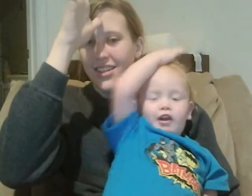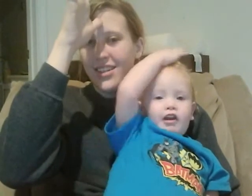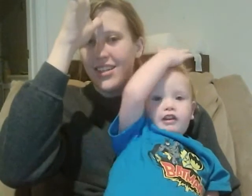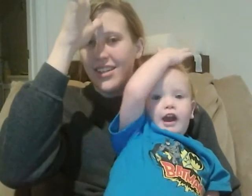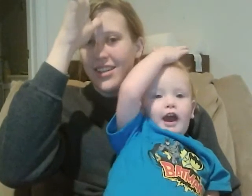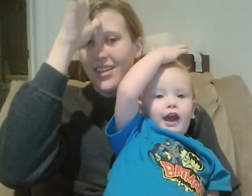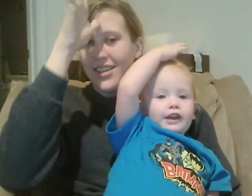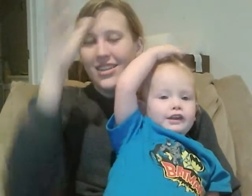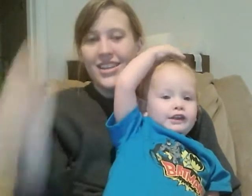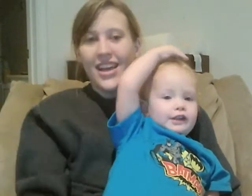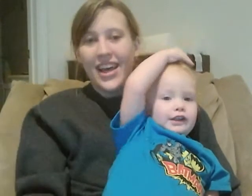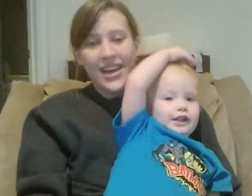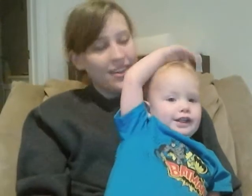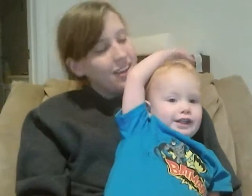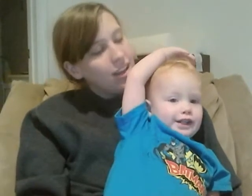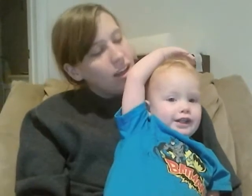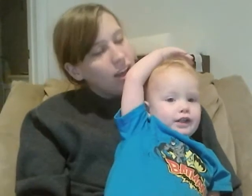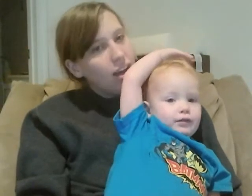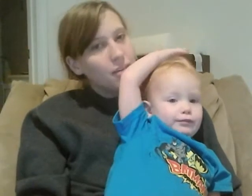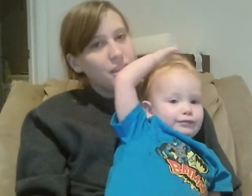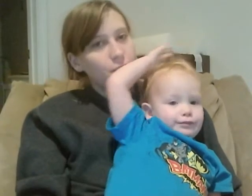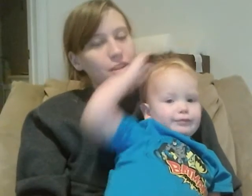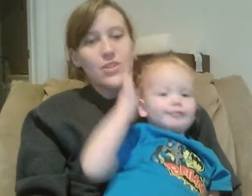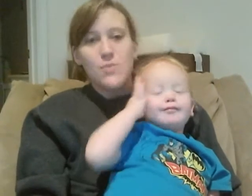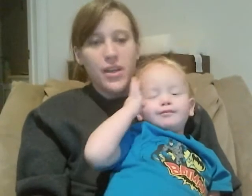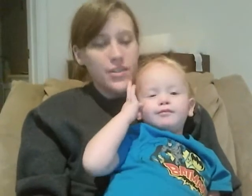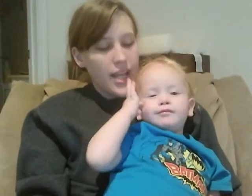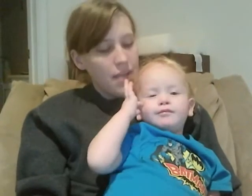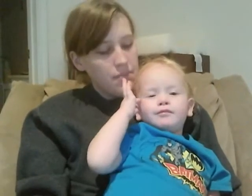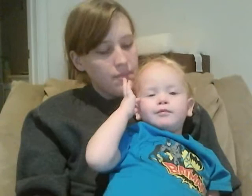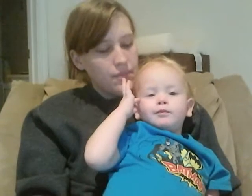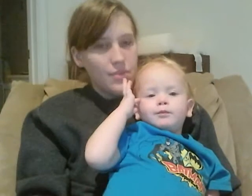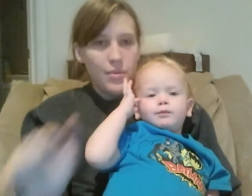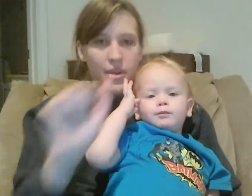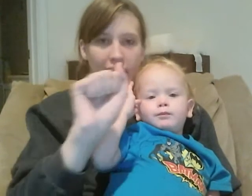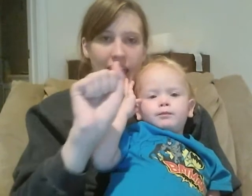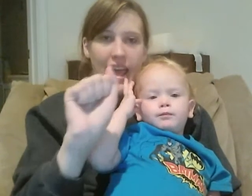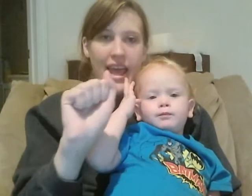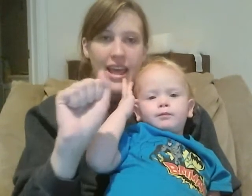Daddy. Daddy. Yeah. Um, can you fingerspell your name? Remember? A.